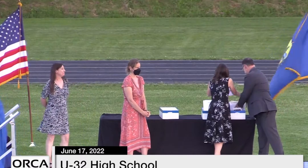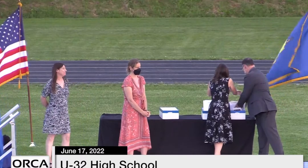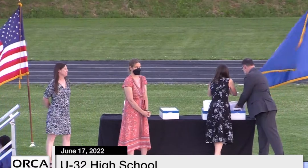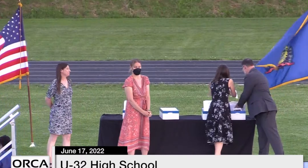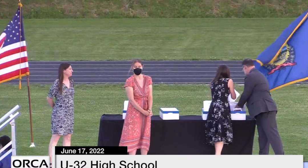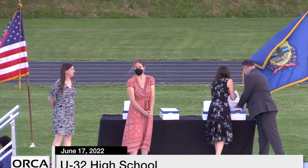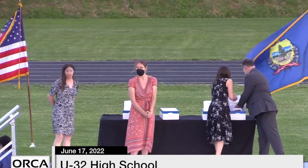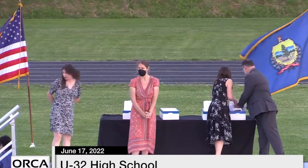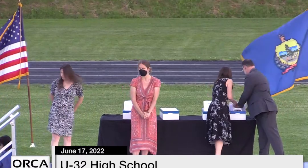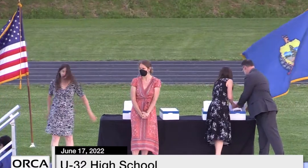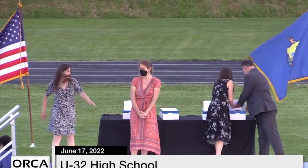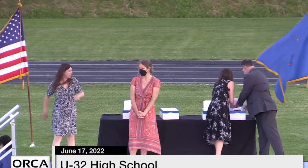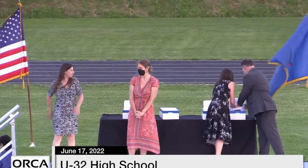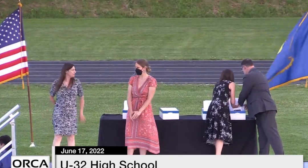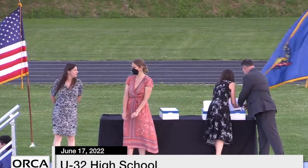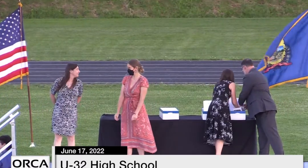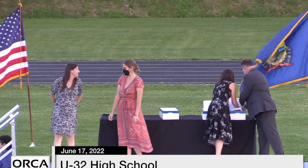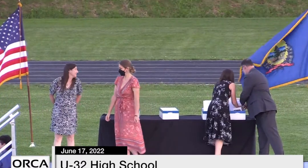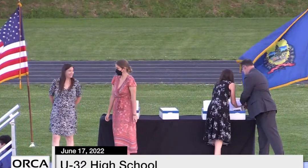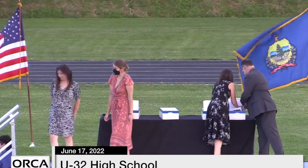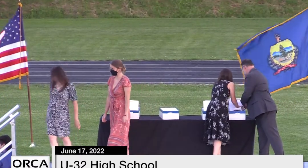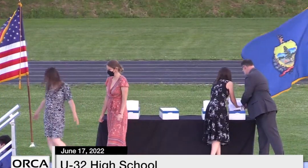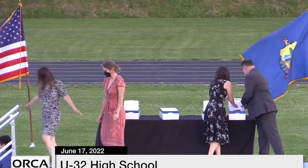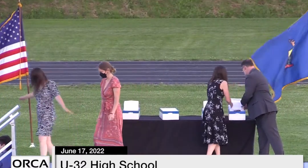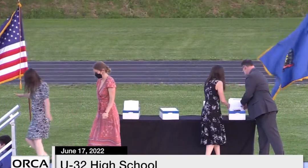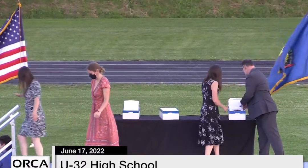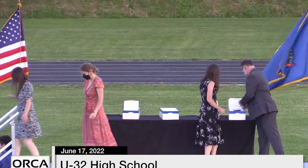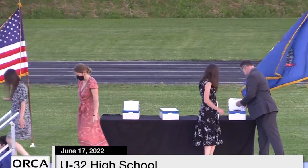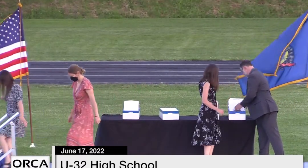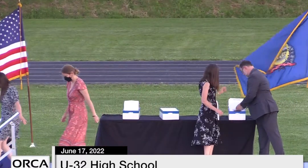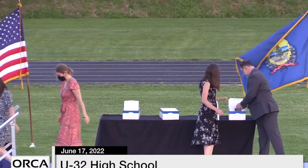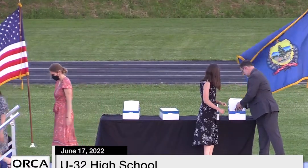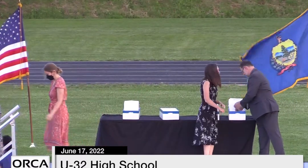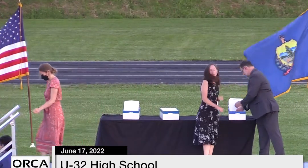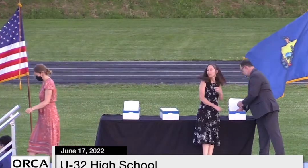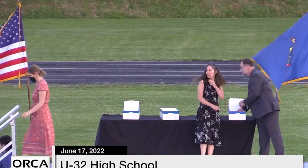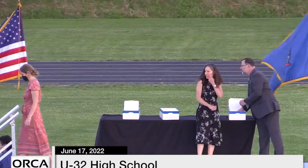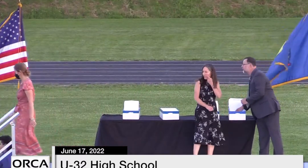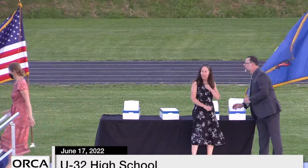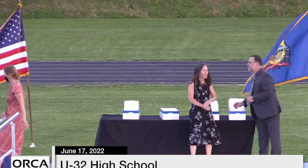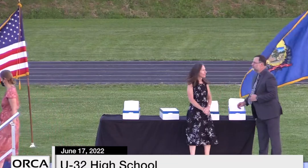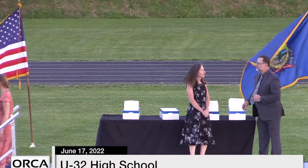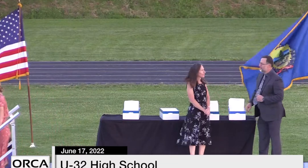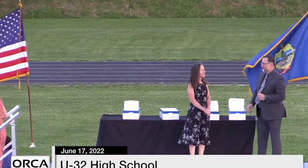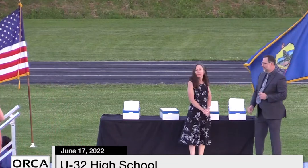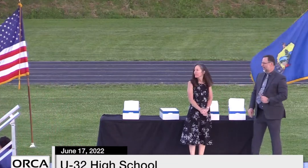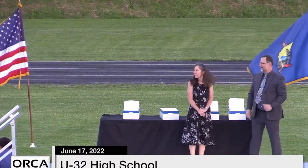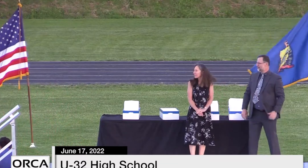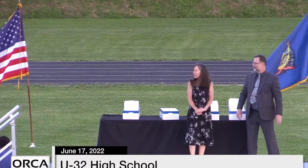Please welcome school board member Jonas Enno Van Fleet to the stage.